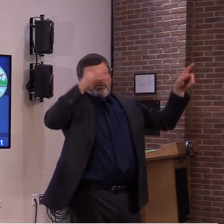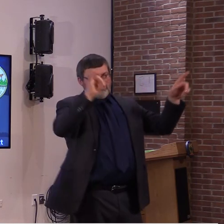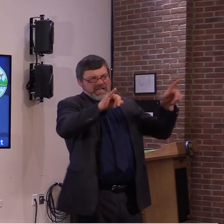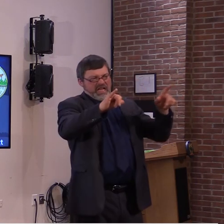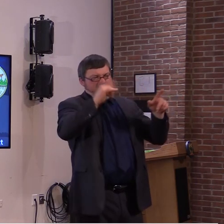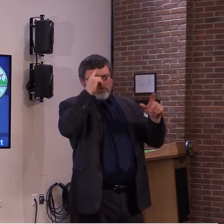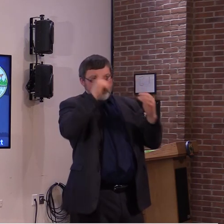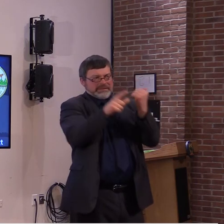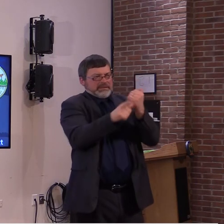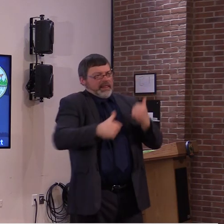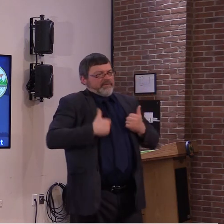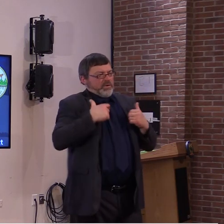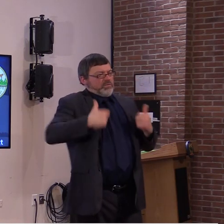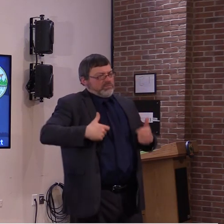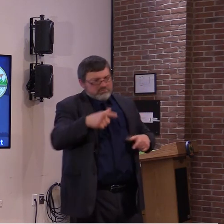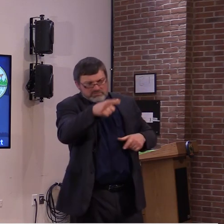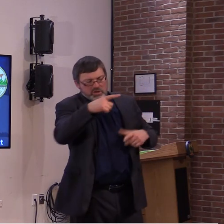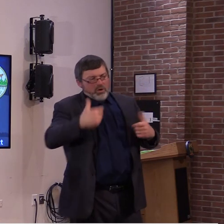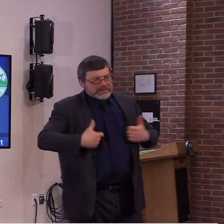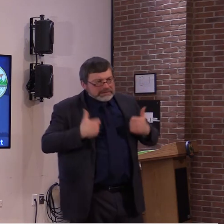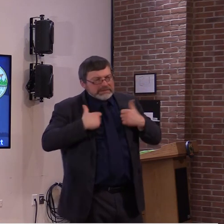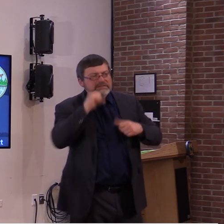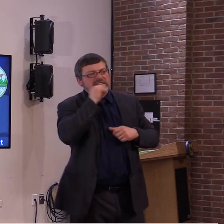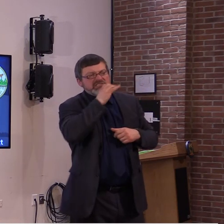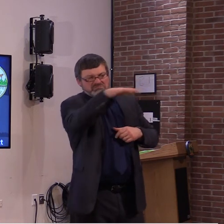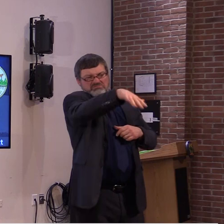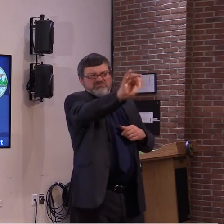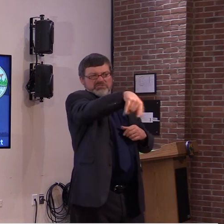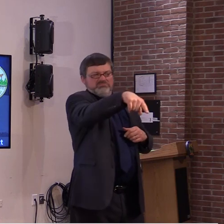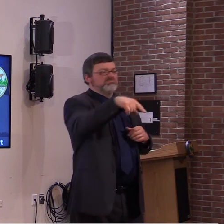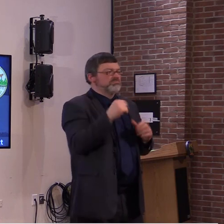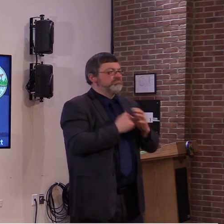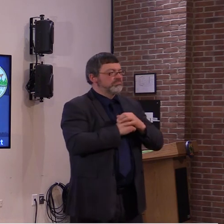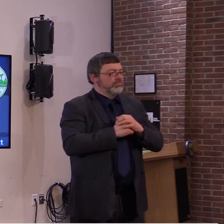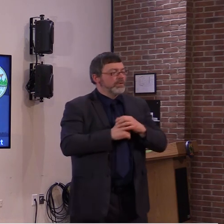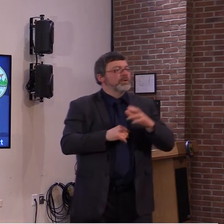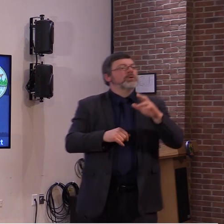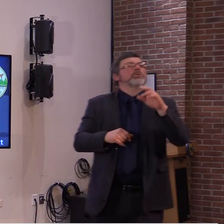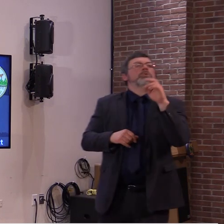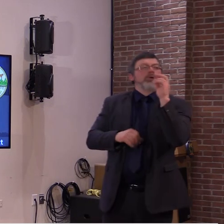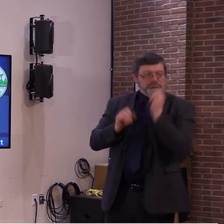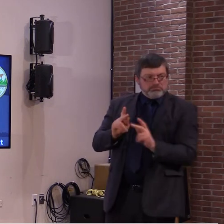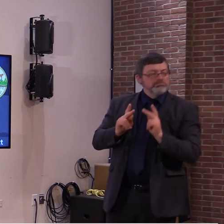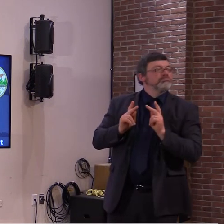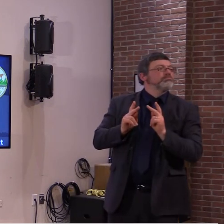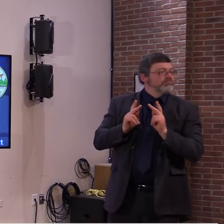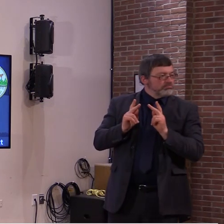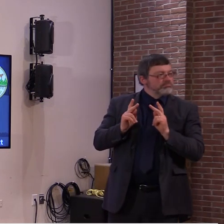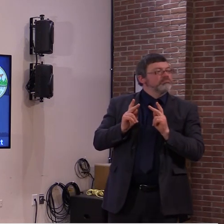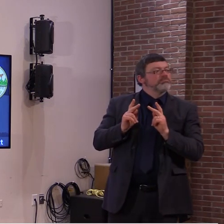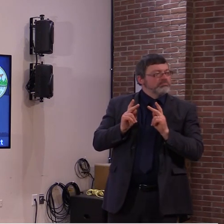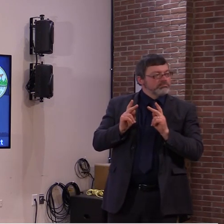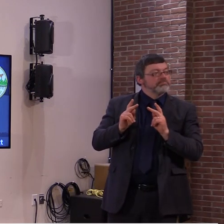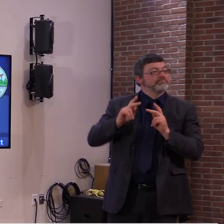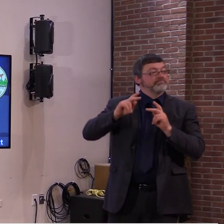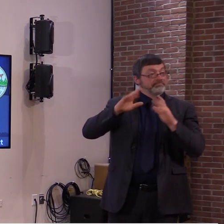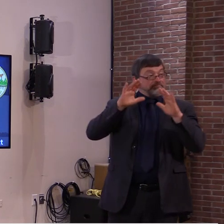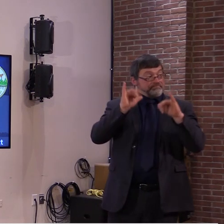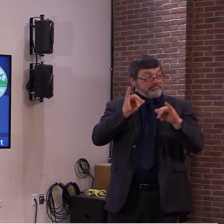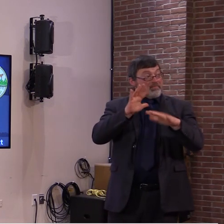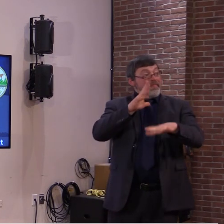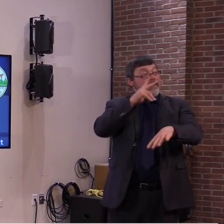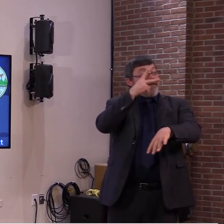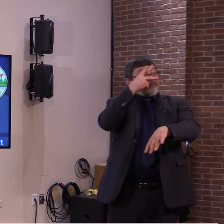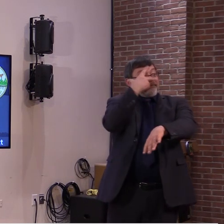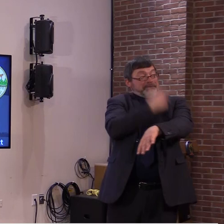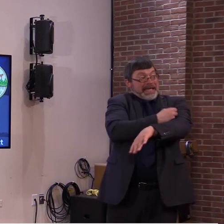Okay. And as far as how the vaccinations in the state so far have broken down,